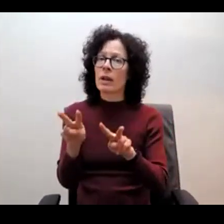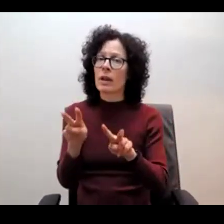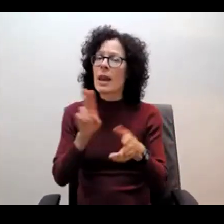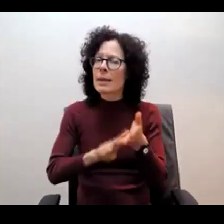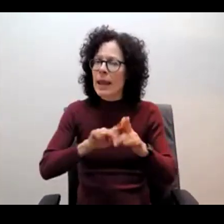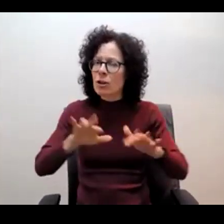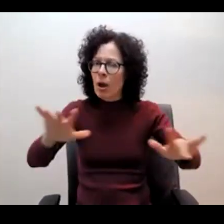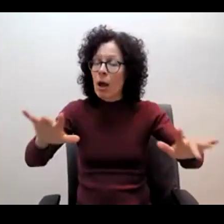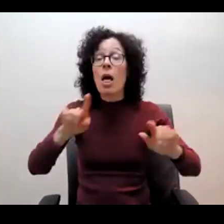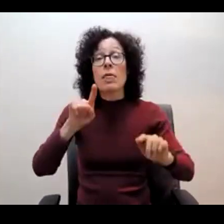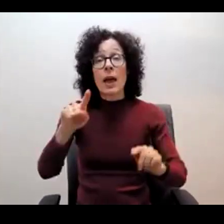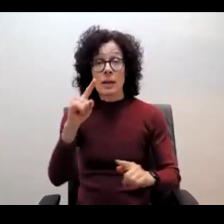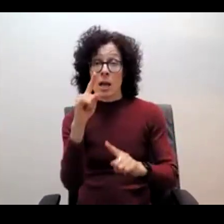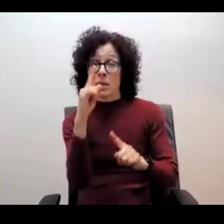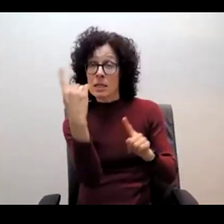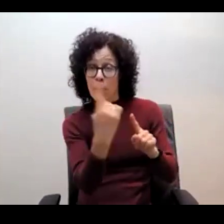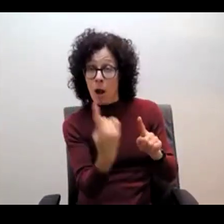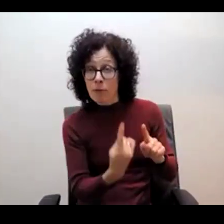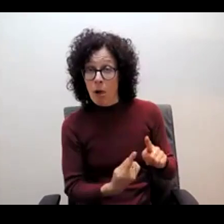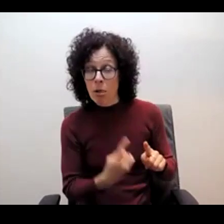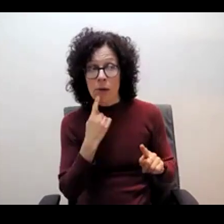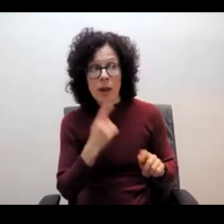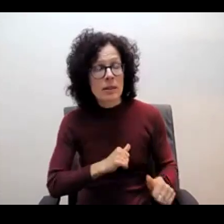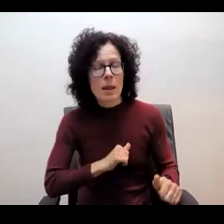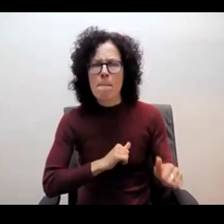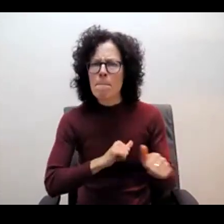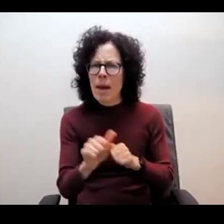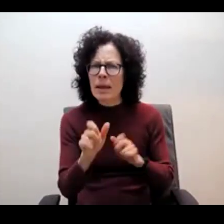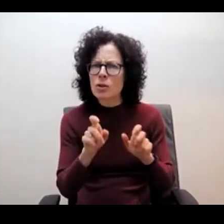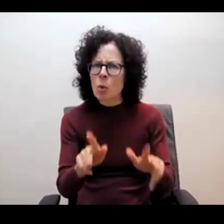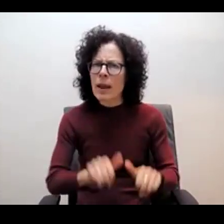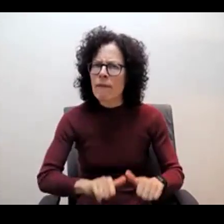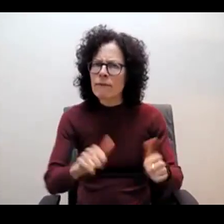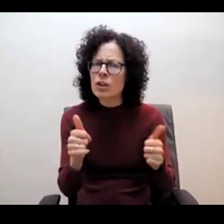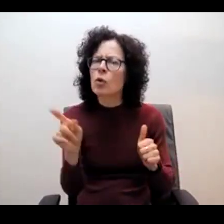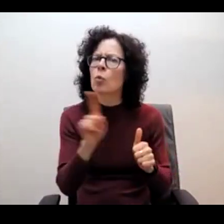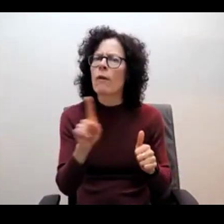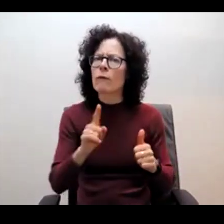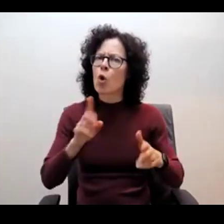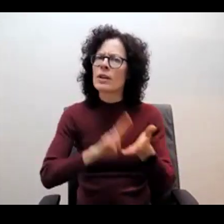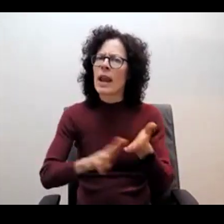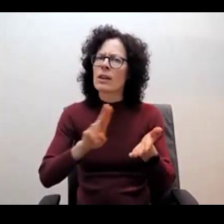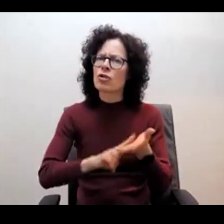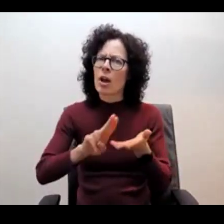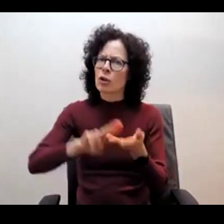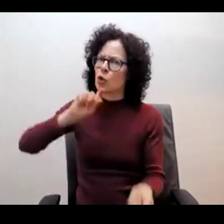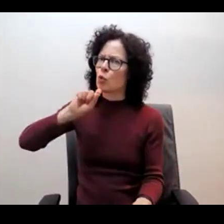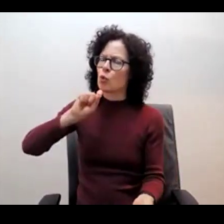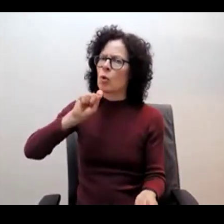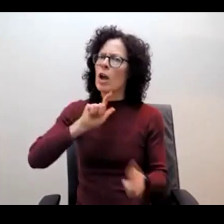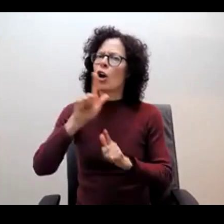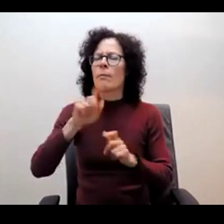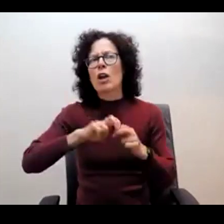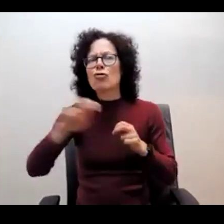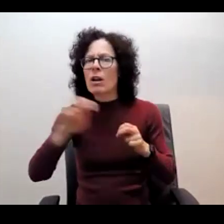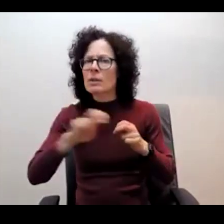the most efficient ways of nature to transport energy. And here you can imagine